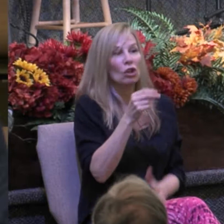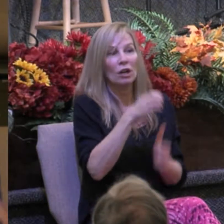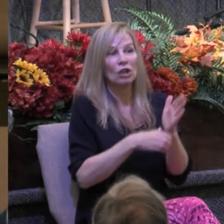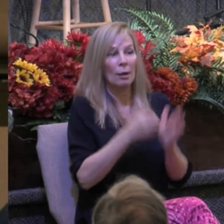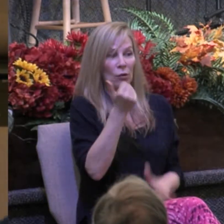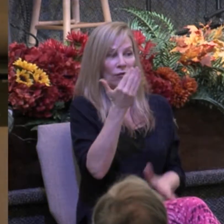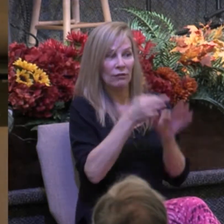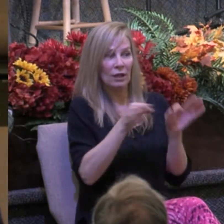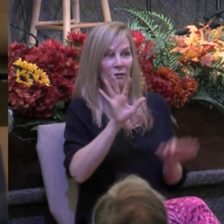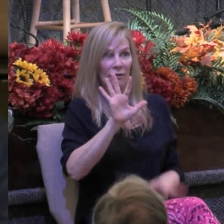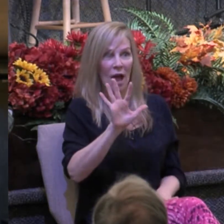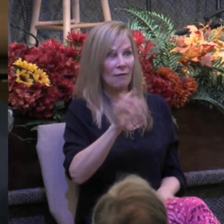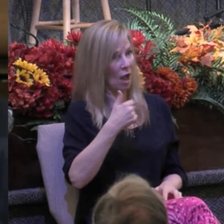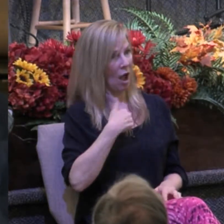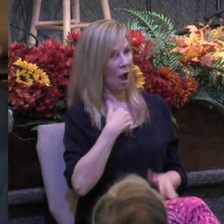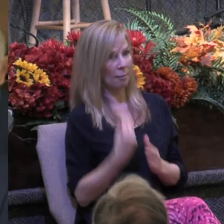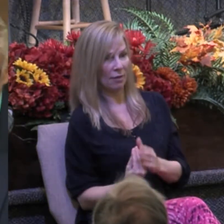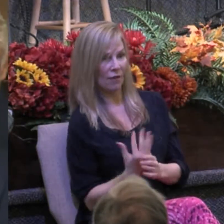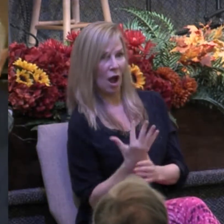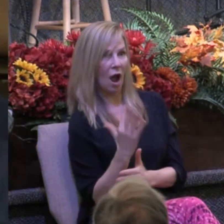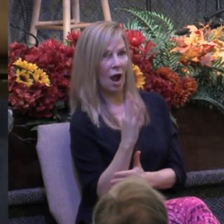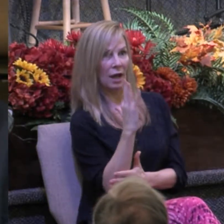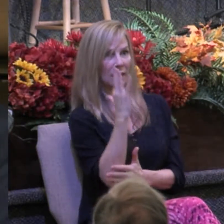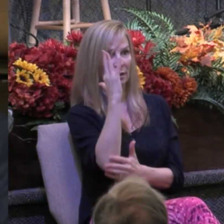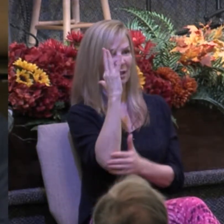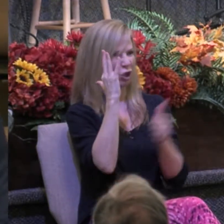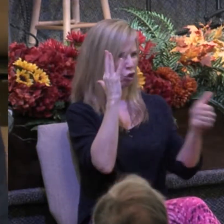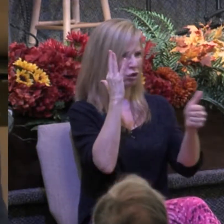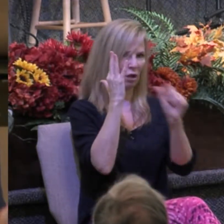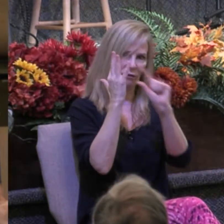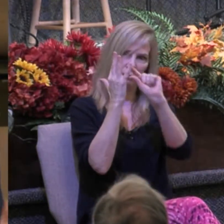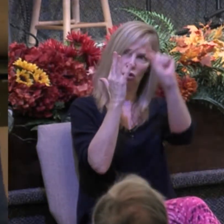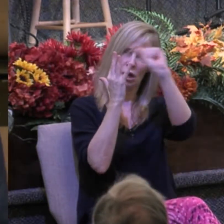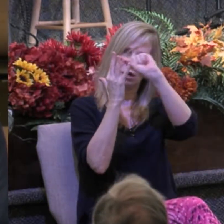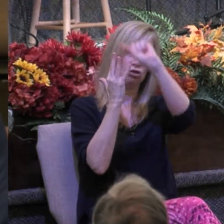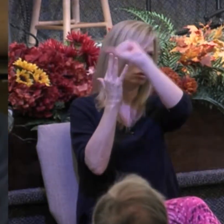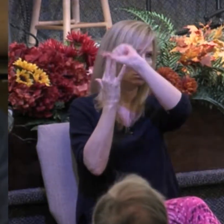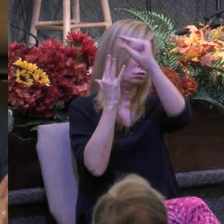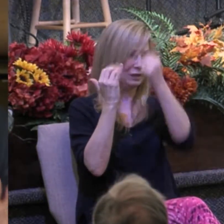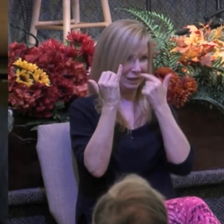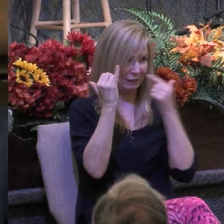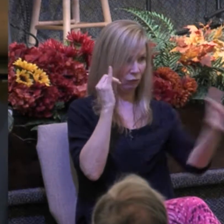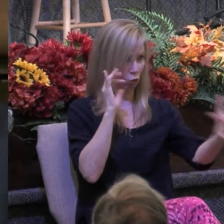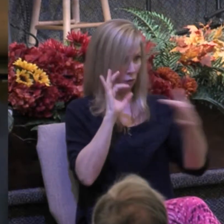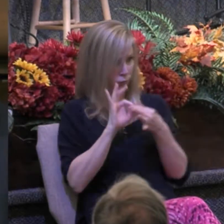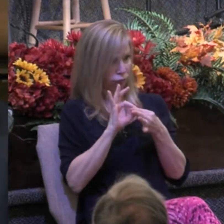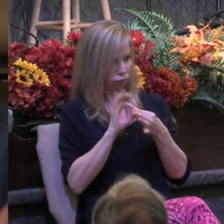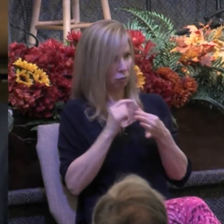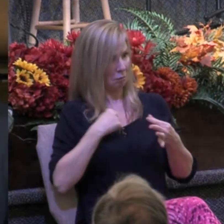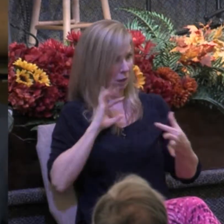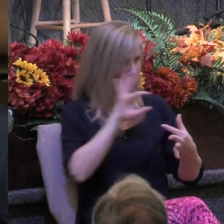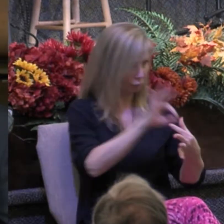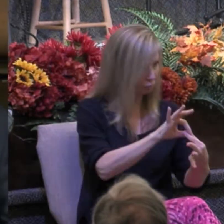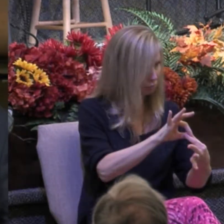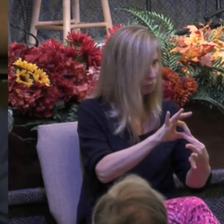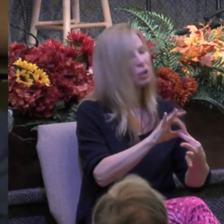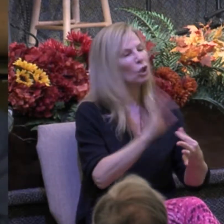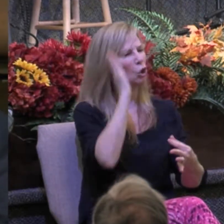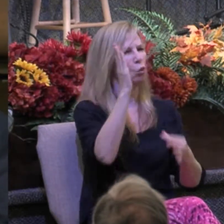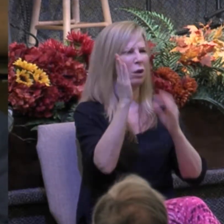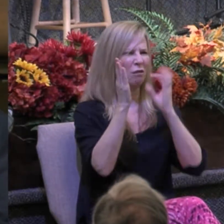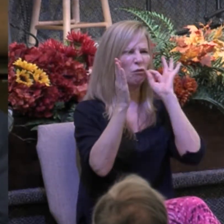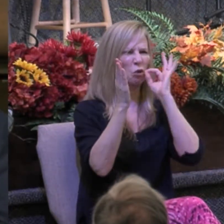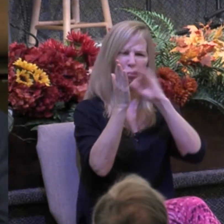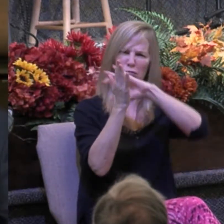15:5, "I am the vine, you are the branches. He who abides in me and I in him, he bears much fruit. For apart from me, you can do